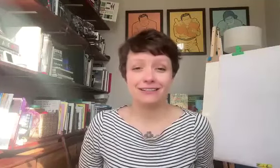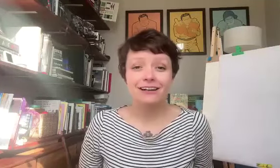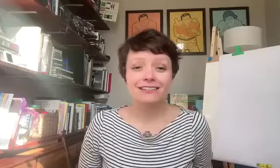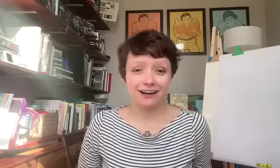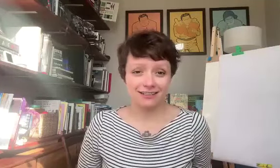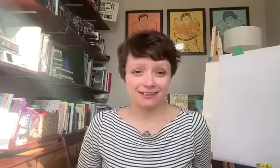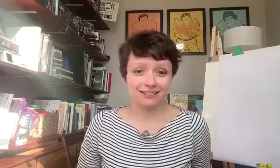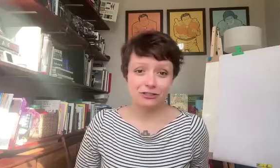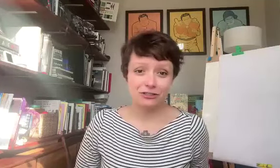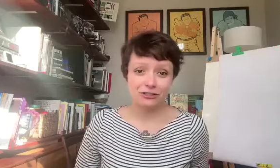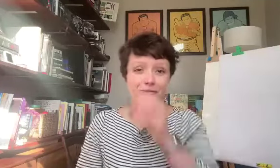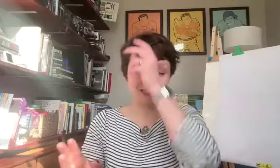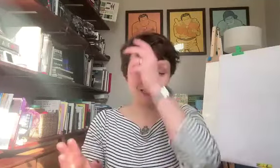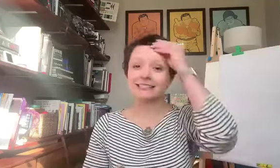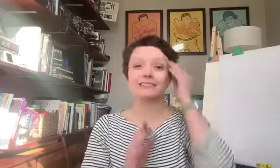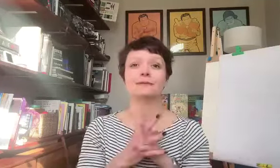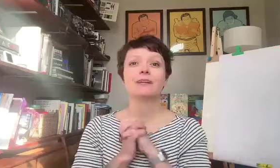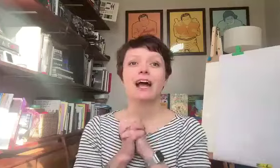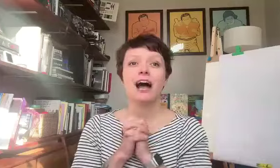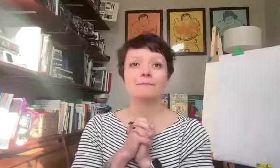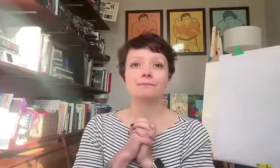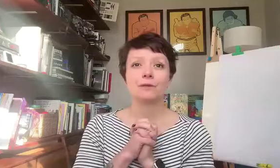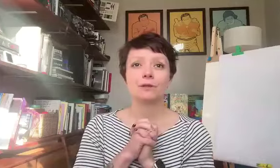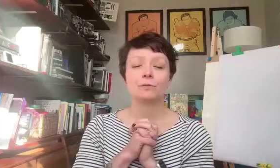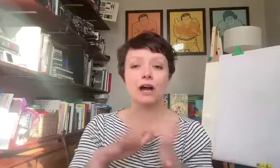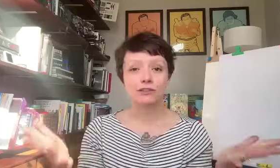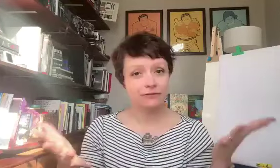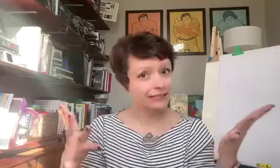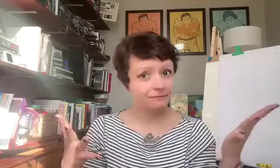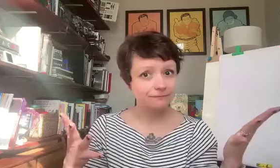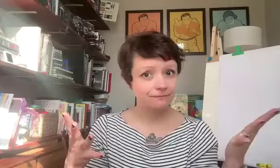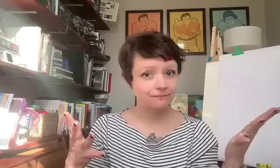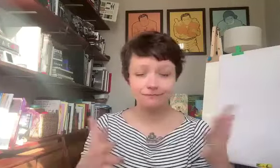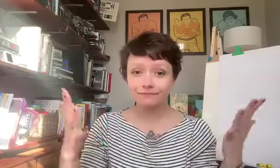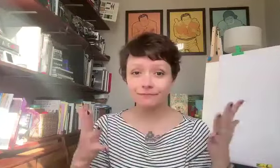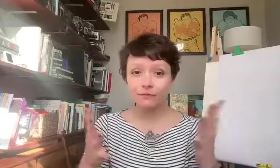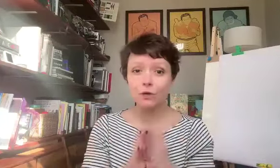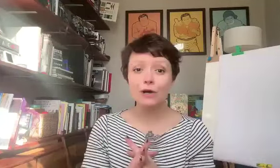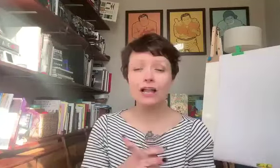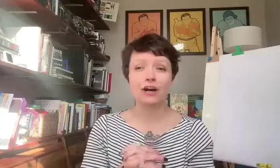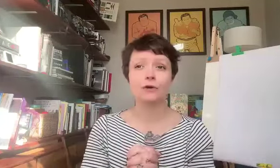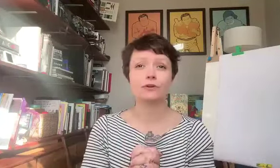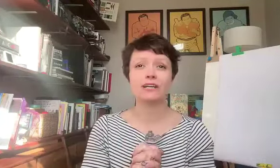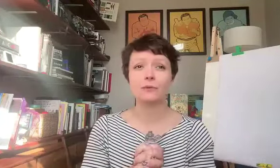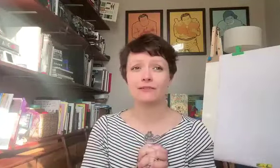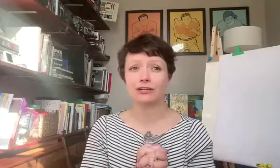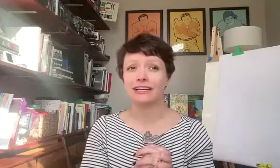feet, socks, shoes, all those things. Because here's the deal. We all learn differently. We all have our own unique way of